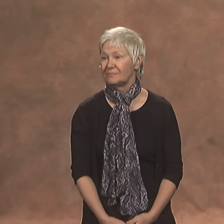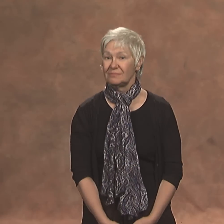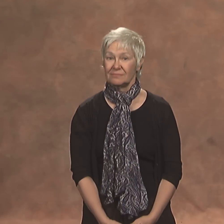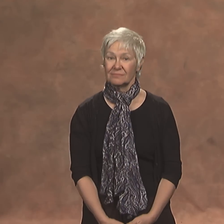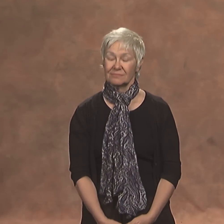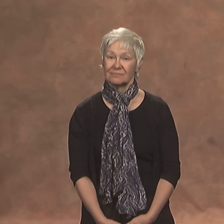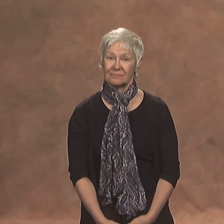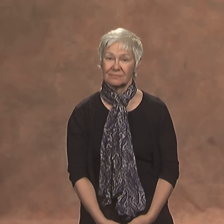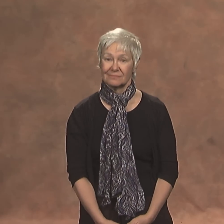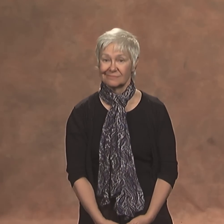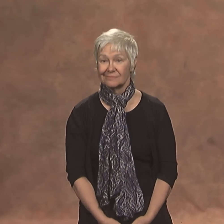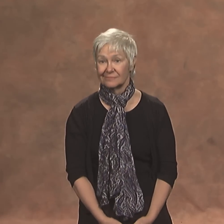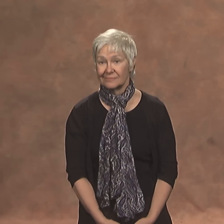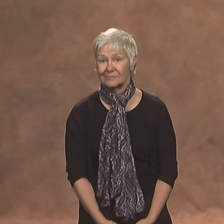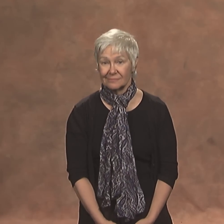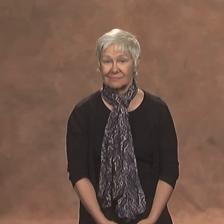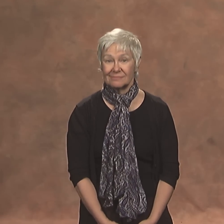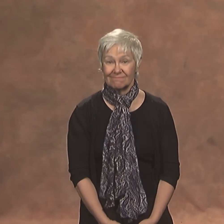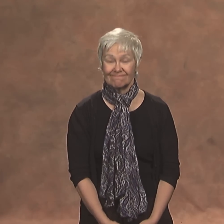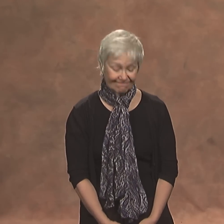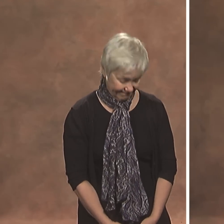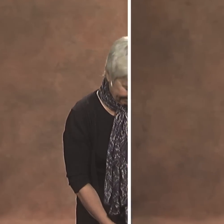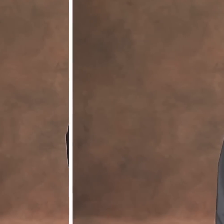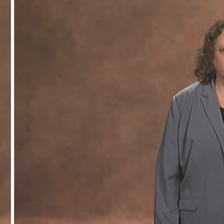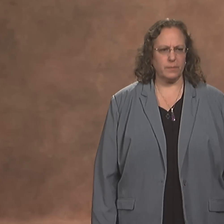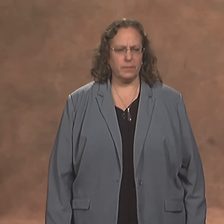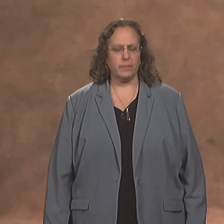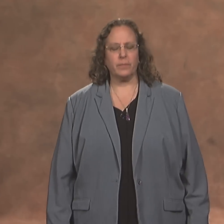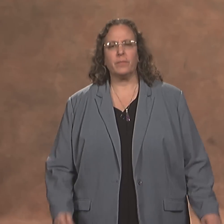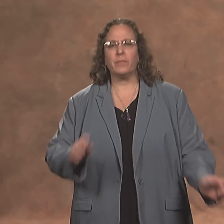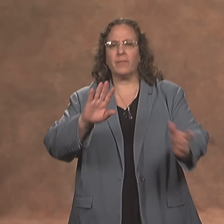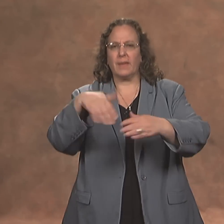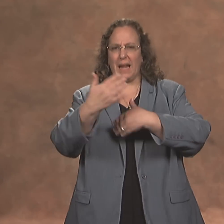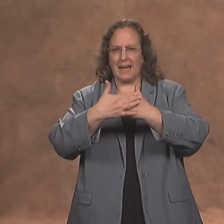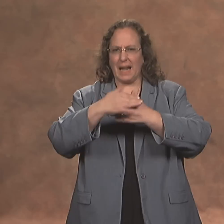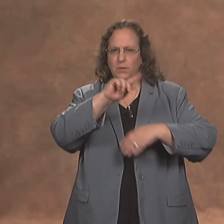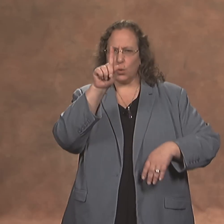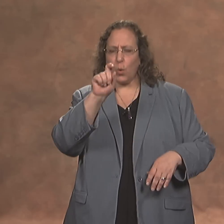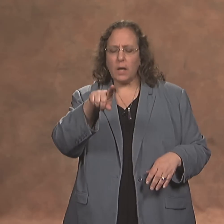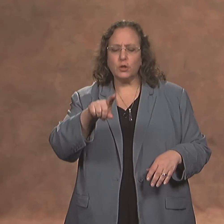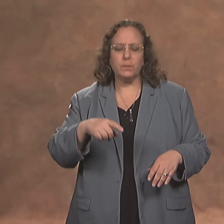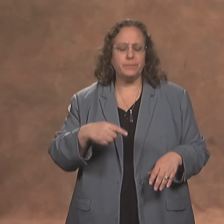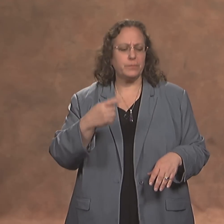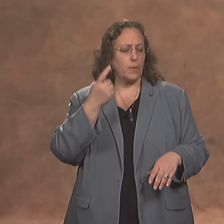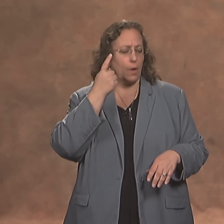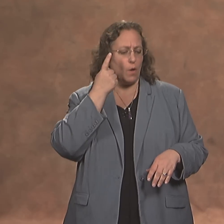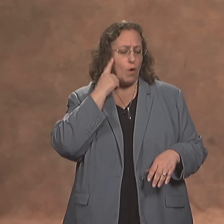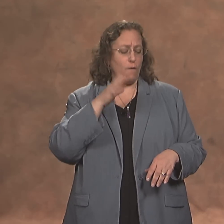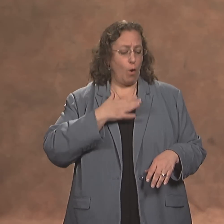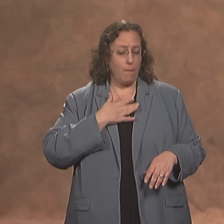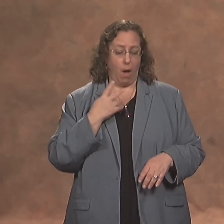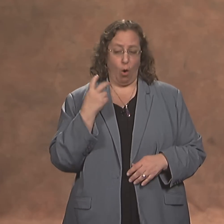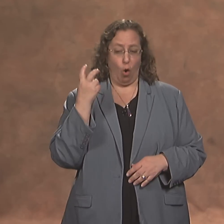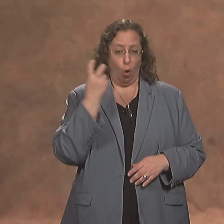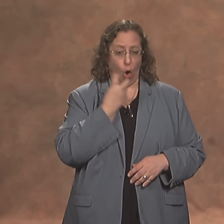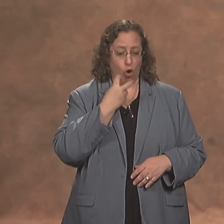about possible strategies. Next question. For my oral students, is it fair to say that this